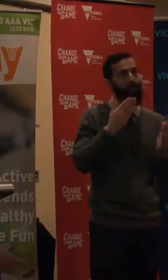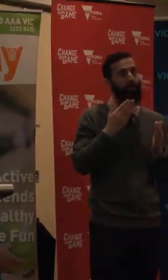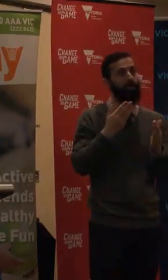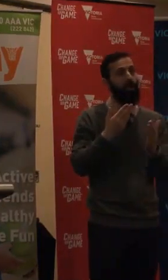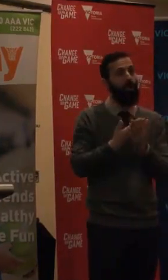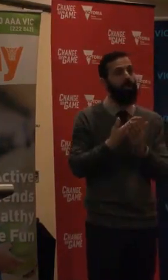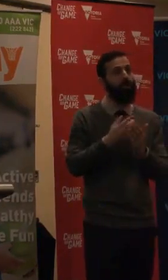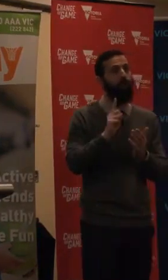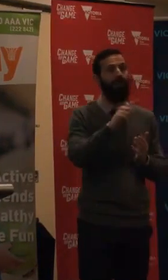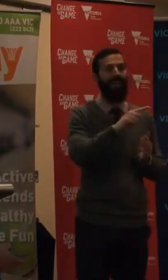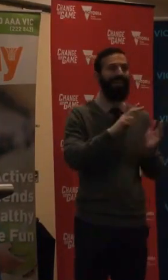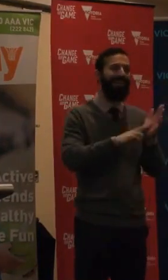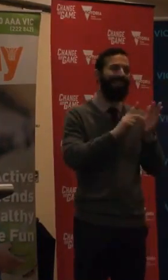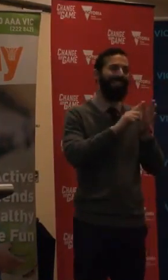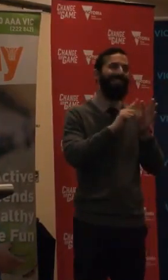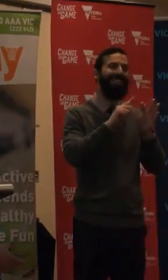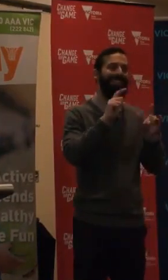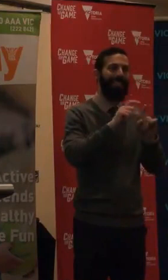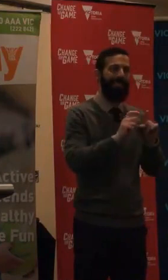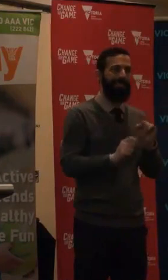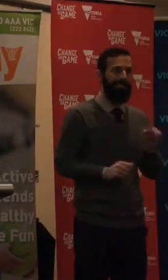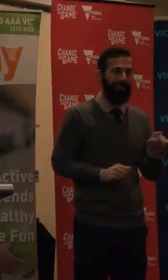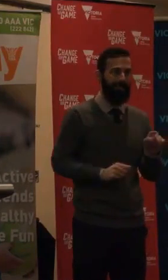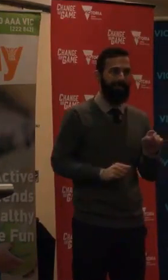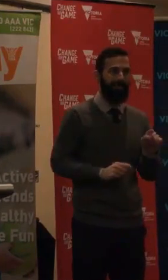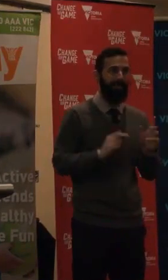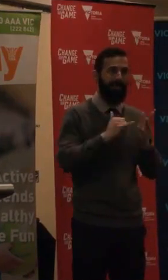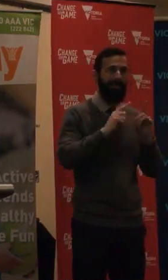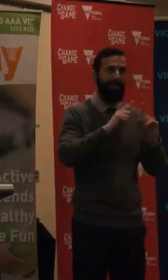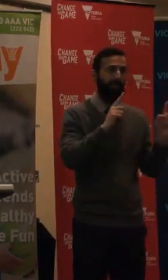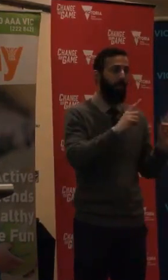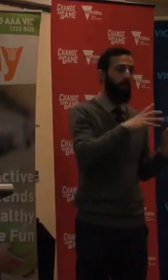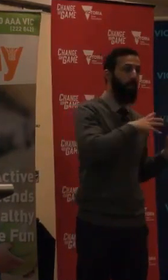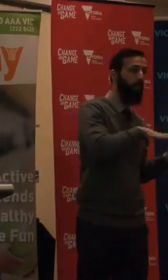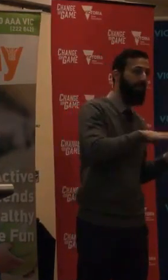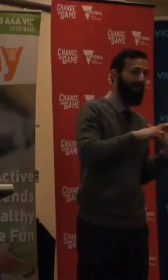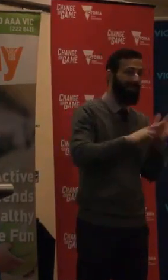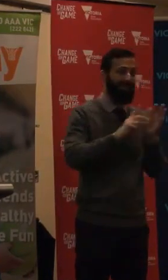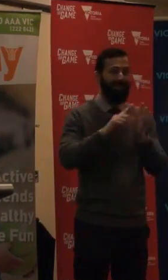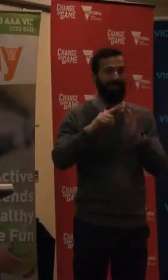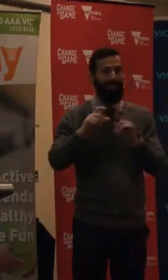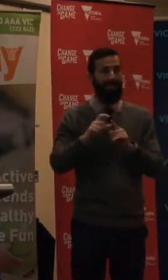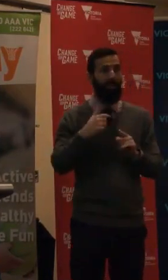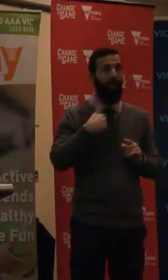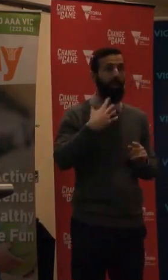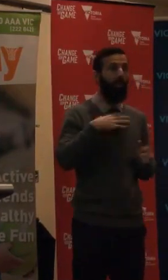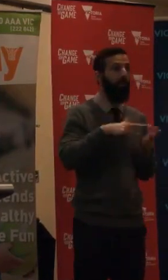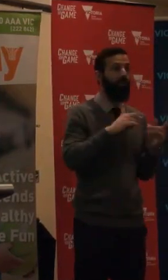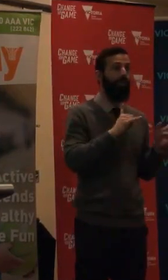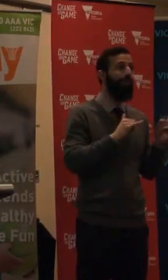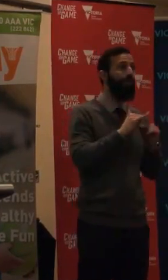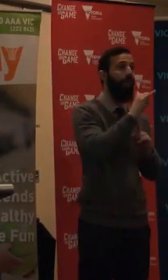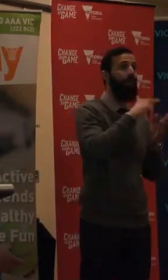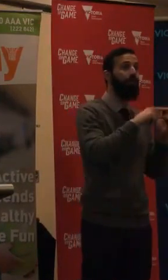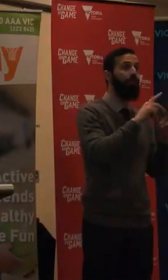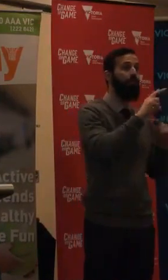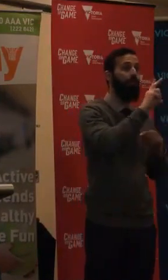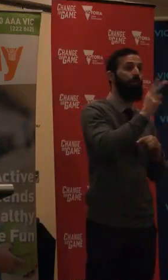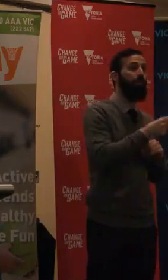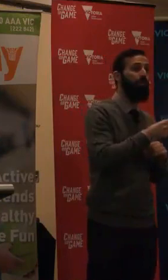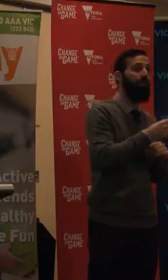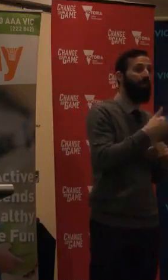scheme is need. And there is a subtle but important distinction between the two. I might want to fly to the moon, but I need to get to